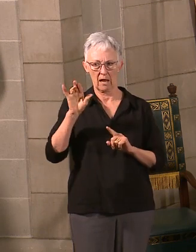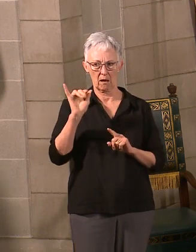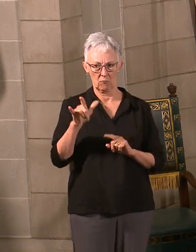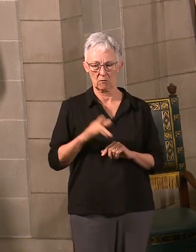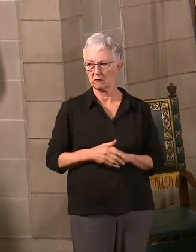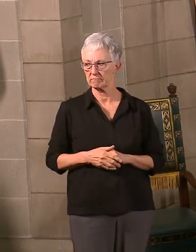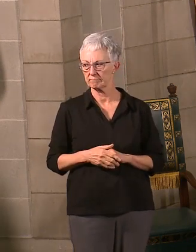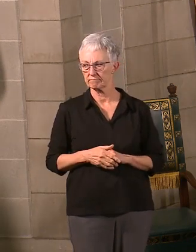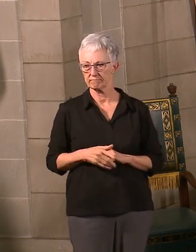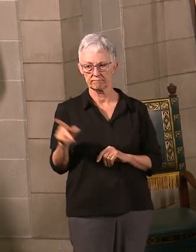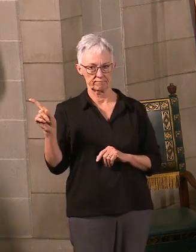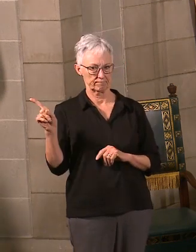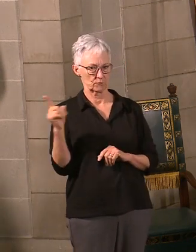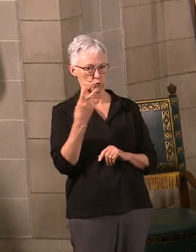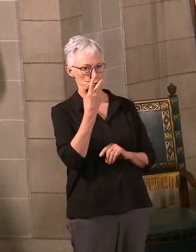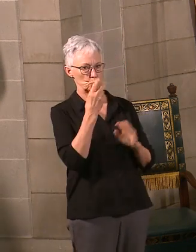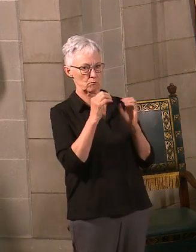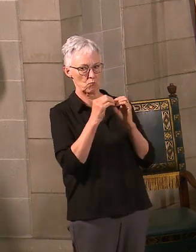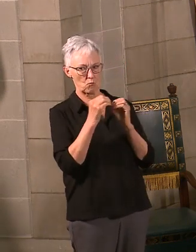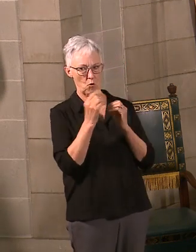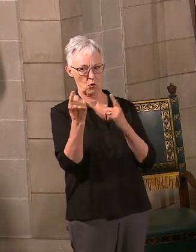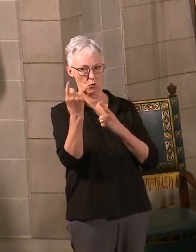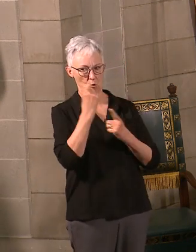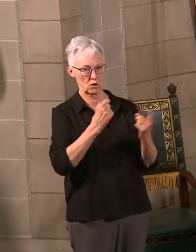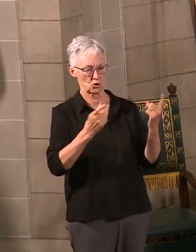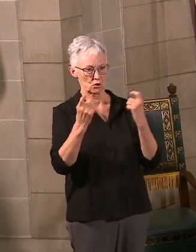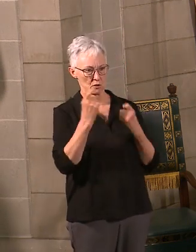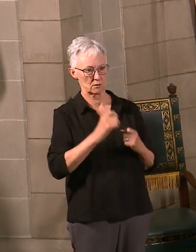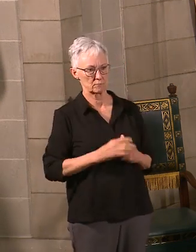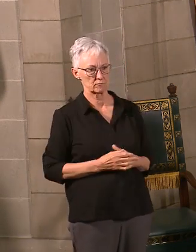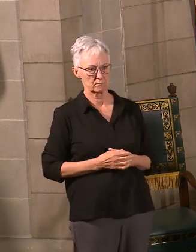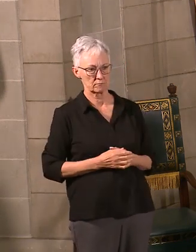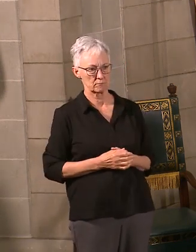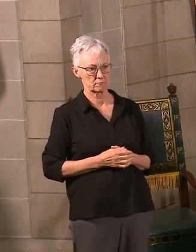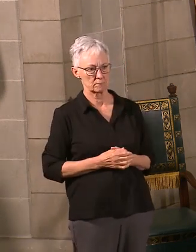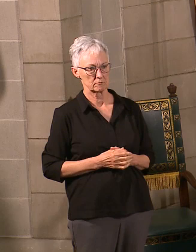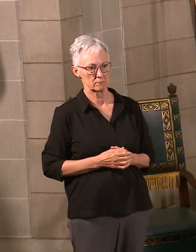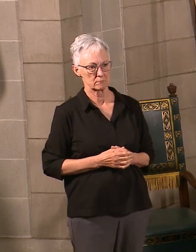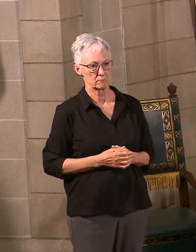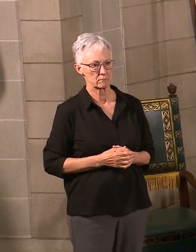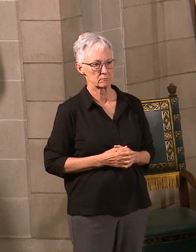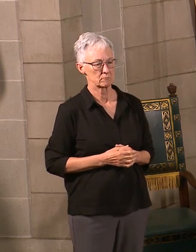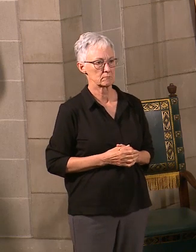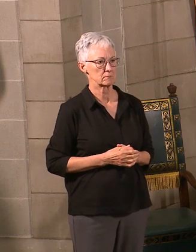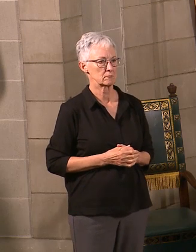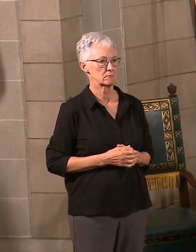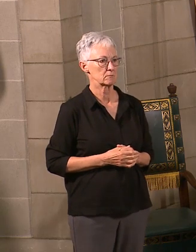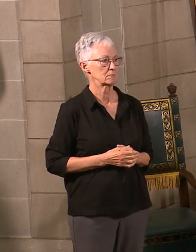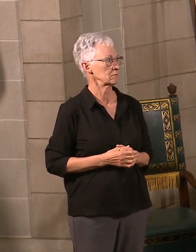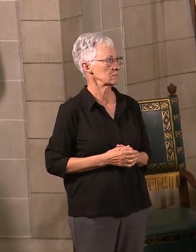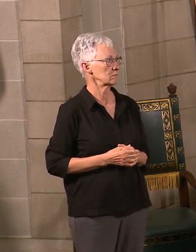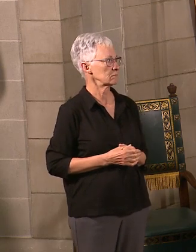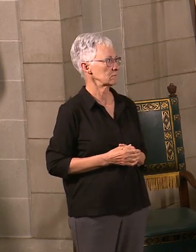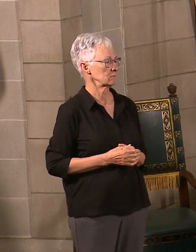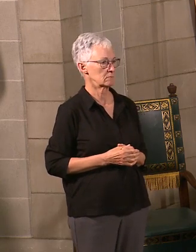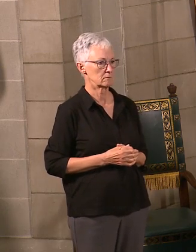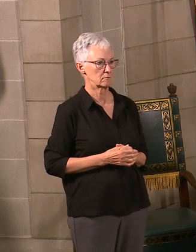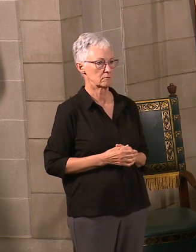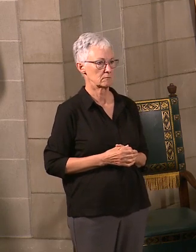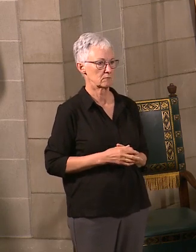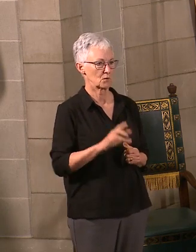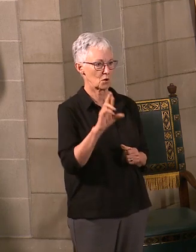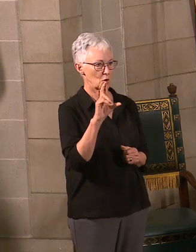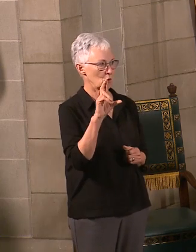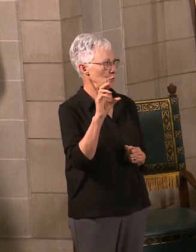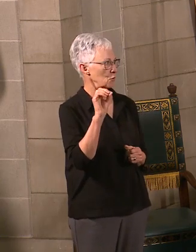2 more questions. Yeah, Andrew. Rob asked me to ask you this question. There are a lot of seniors. Wait. Rob asked you to ask